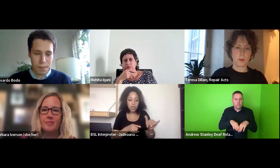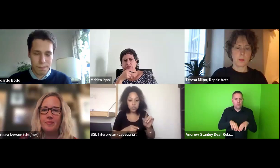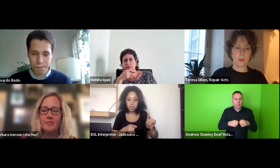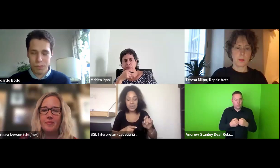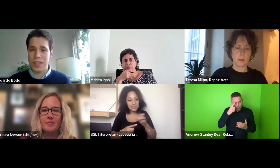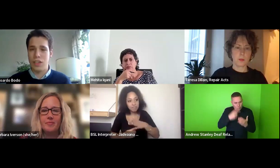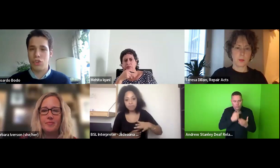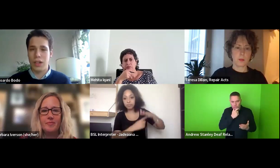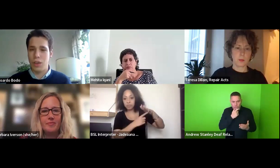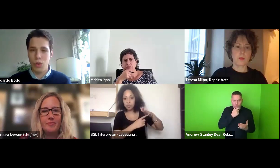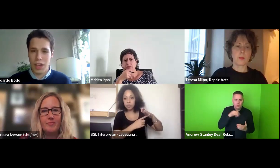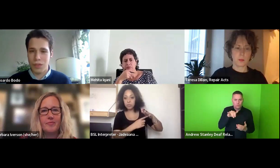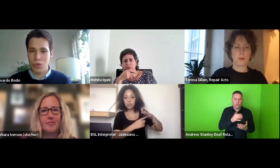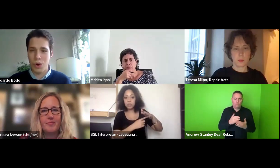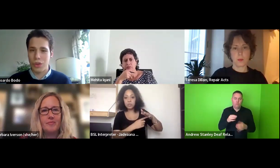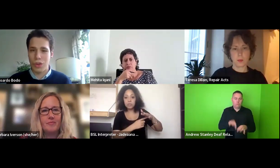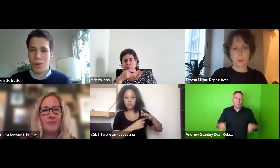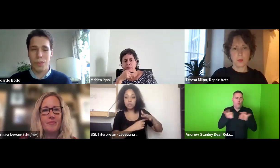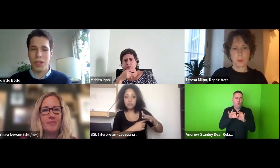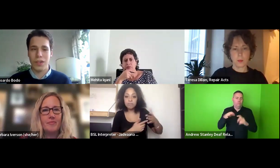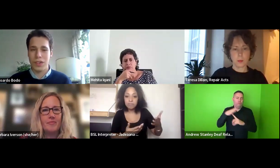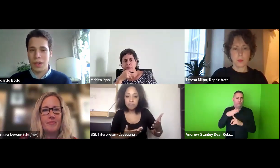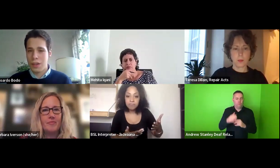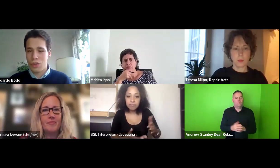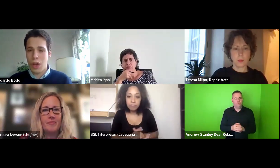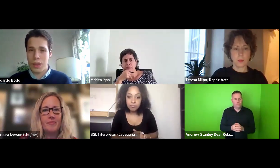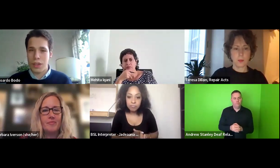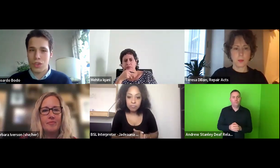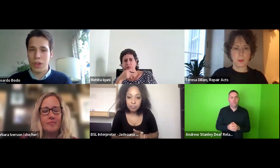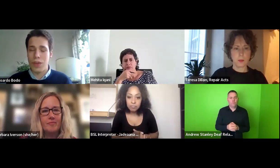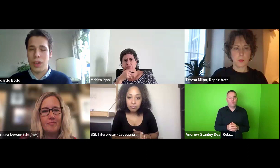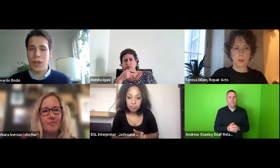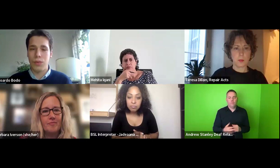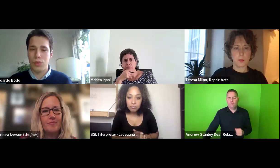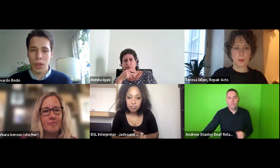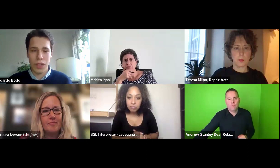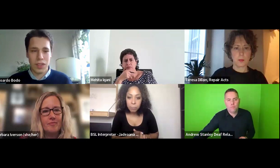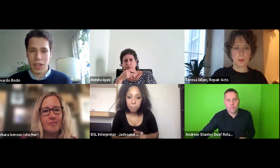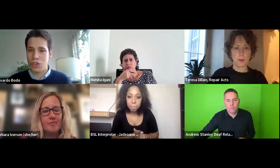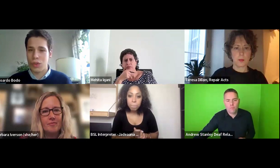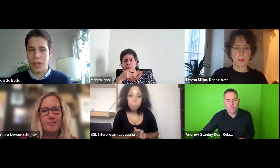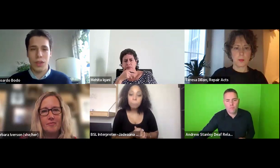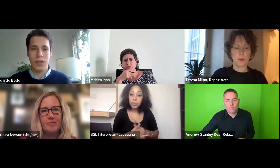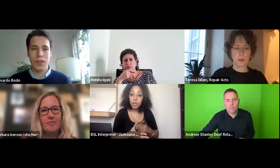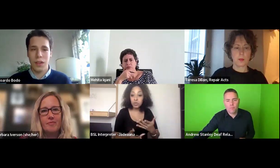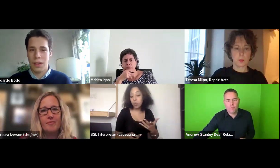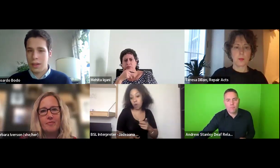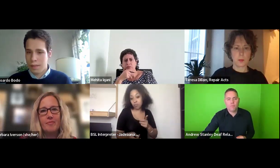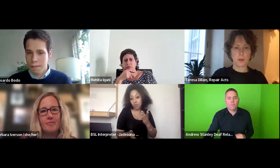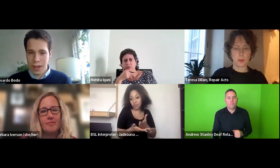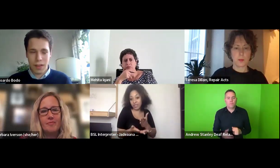it's transnational. They already have support of other players. So I think it's already very helpful to have a discussion like